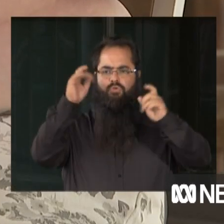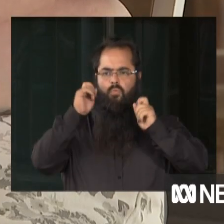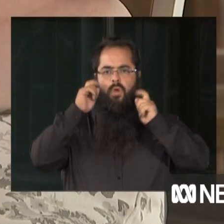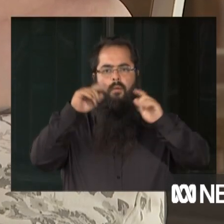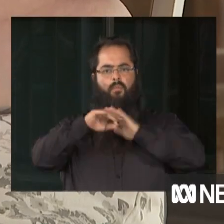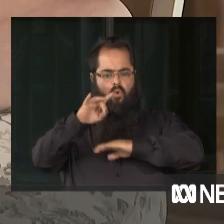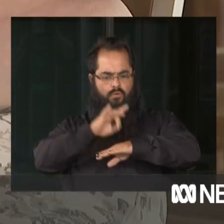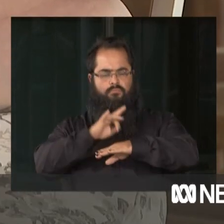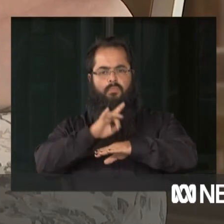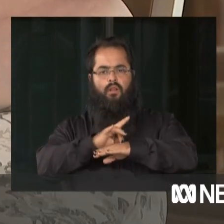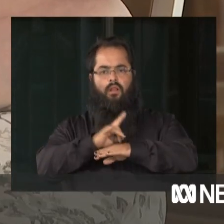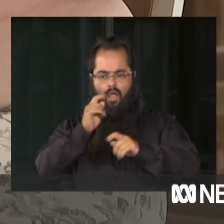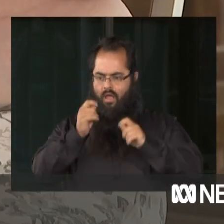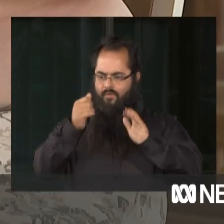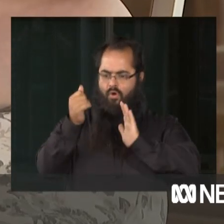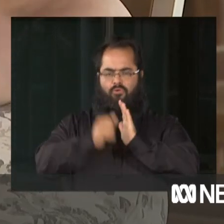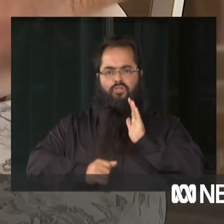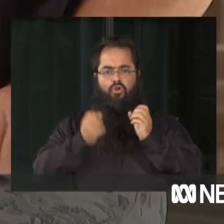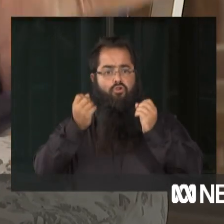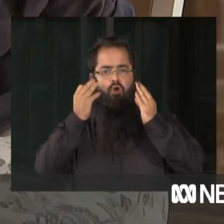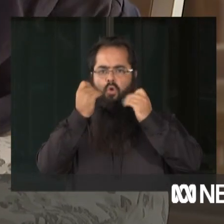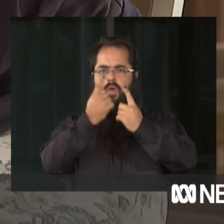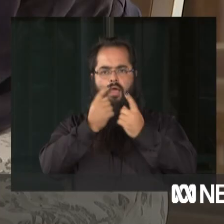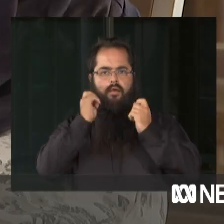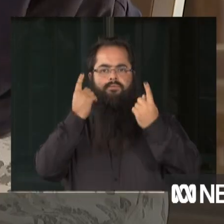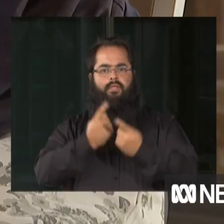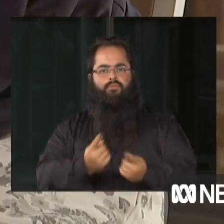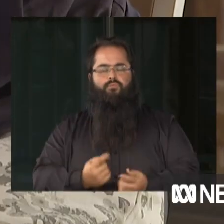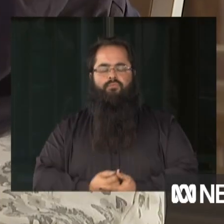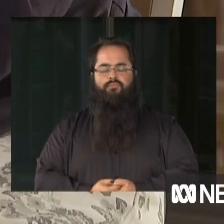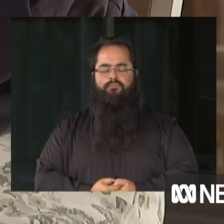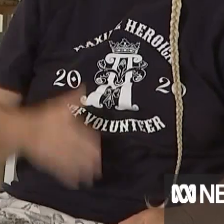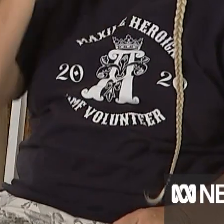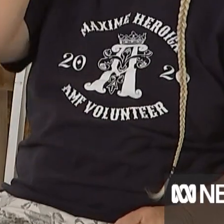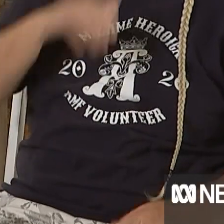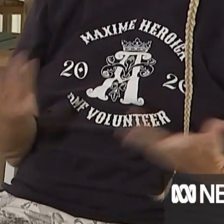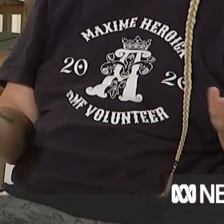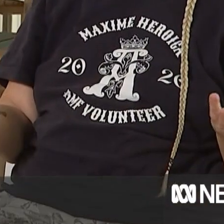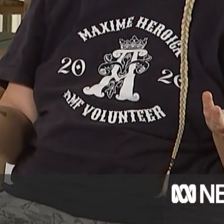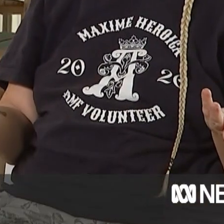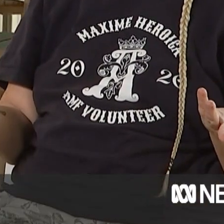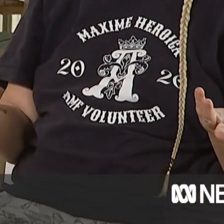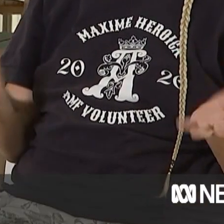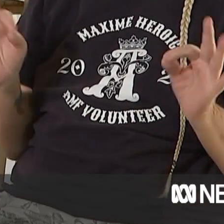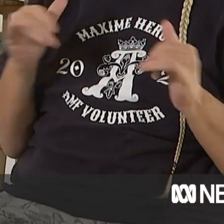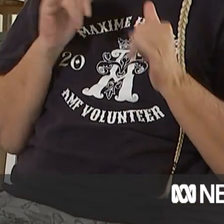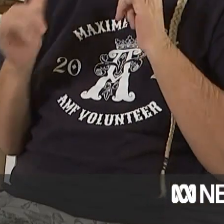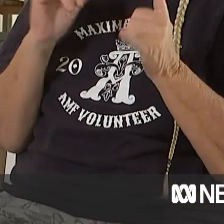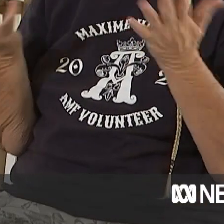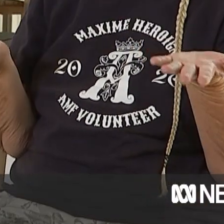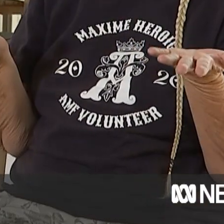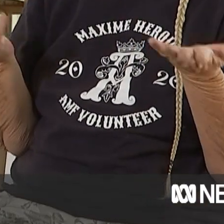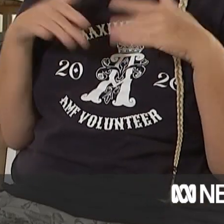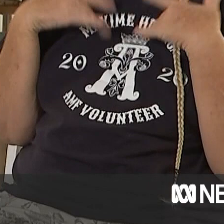Imagine waking up in hospital after an operation and no one understands you. I feel like I'm just in a black